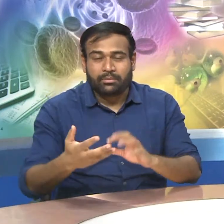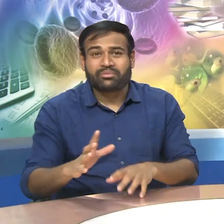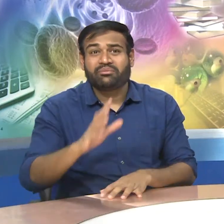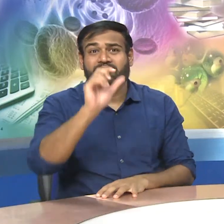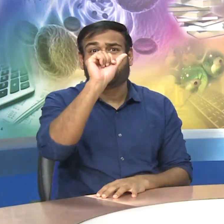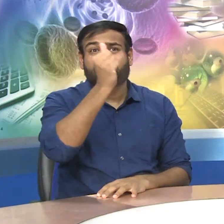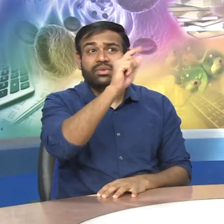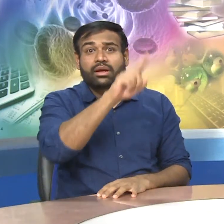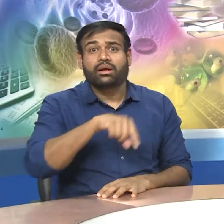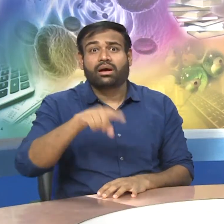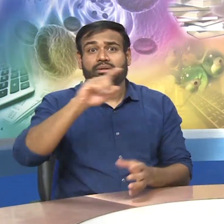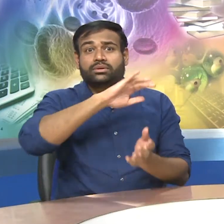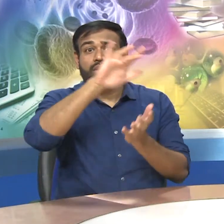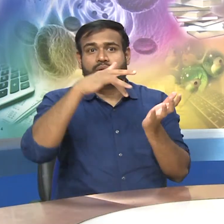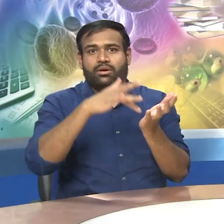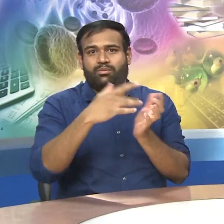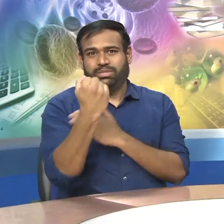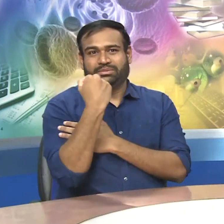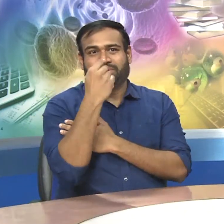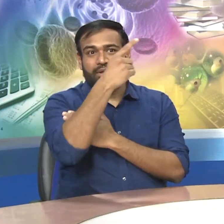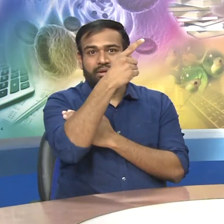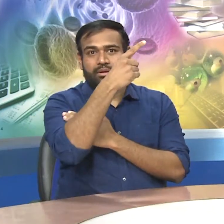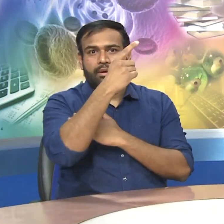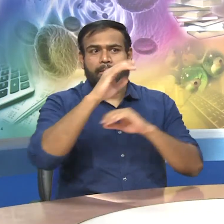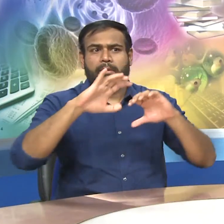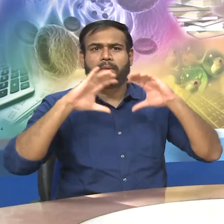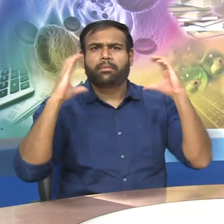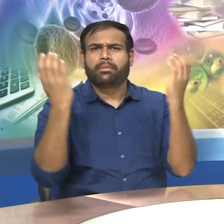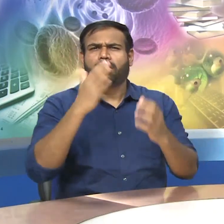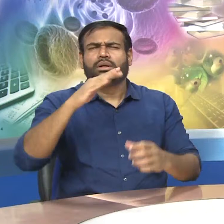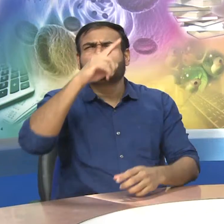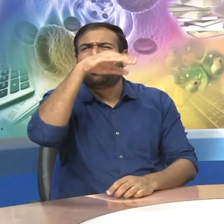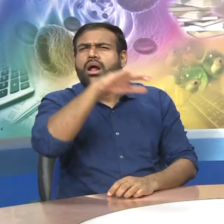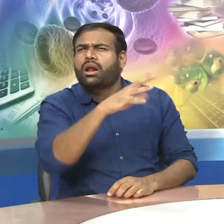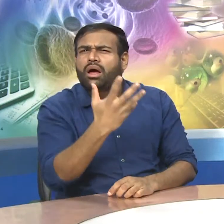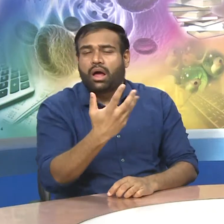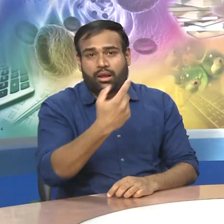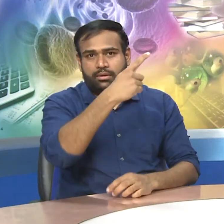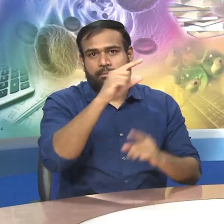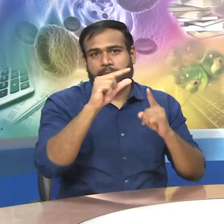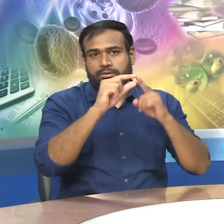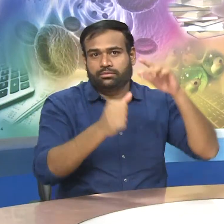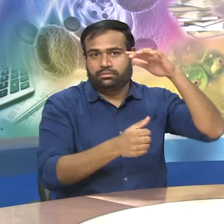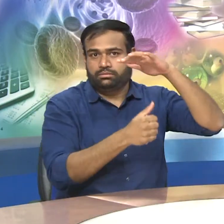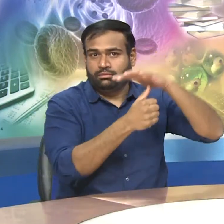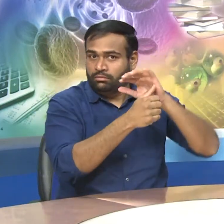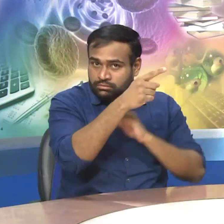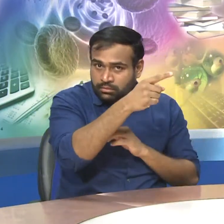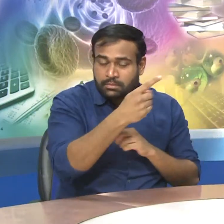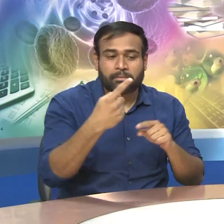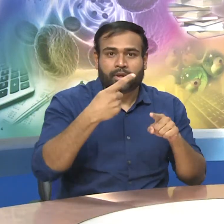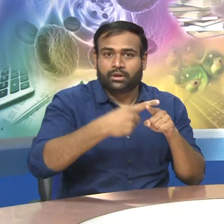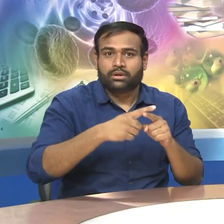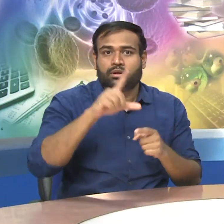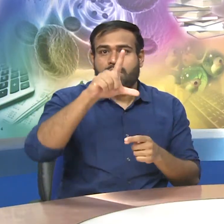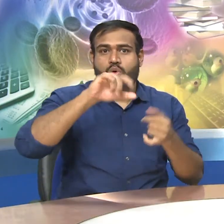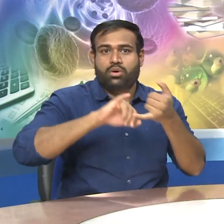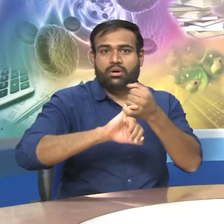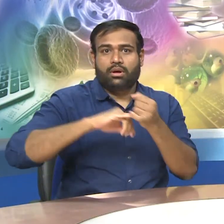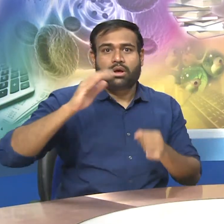First is union level, It's mean parliament. In this,